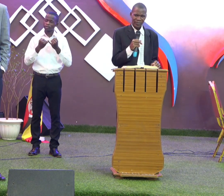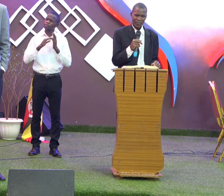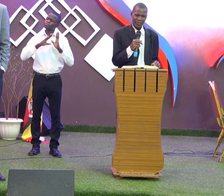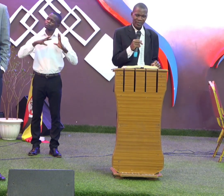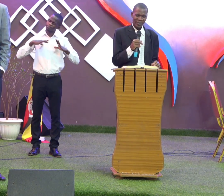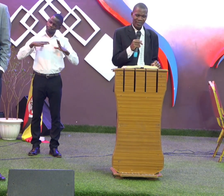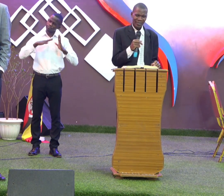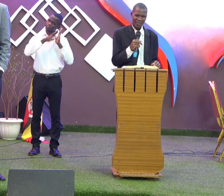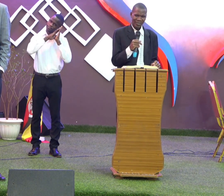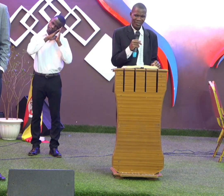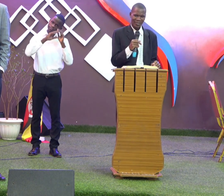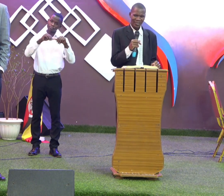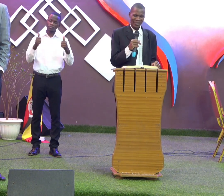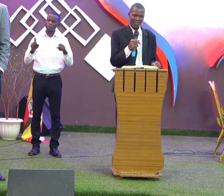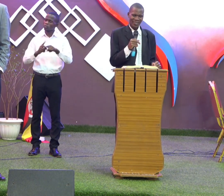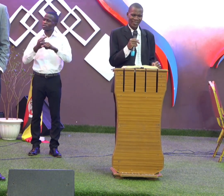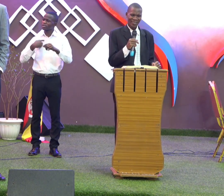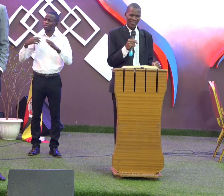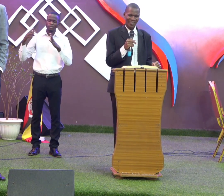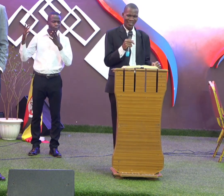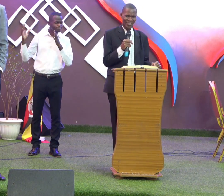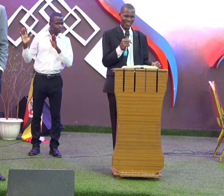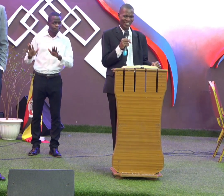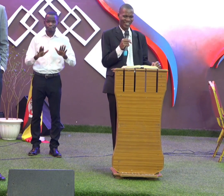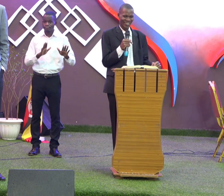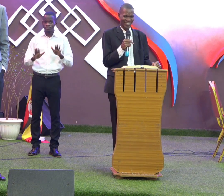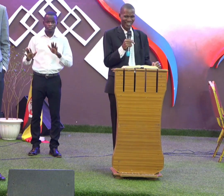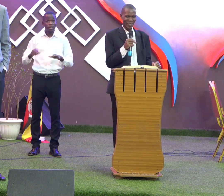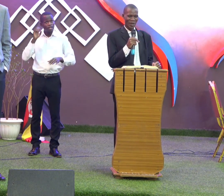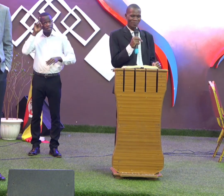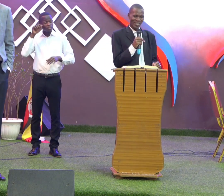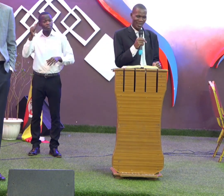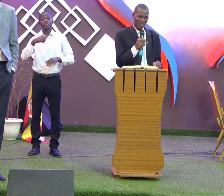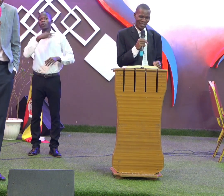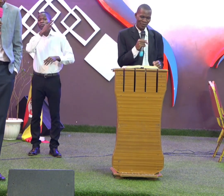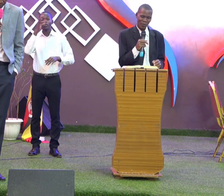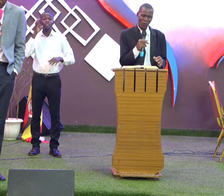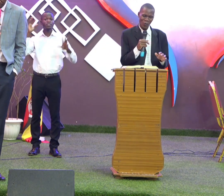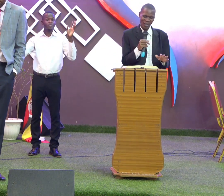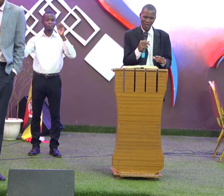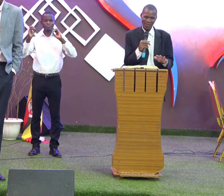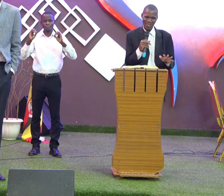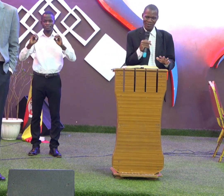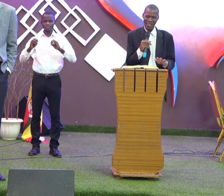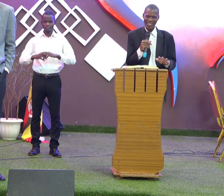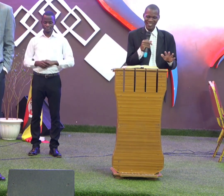mutulotwe nganze nkulu ngutana yenga amanyi ndi mu fasting. Nenga si mu fasting. Madam